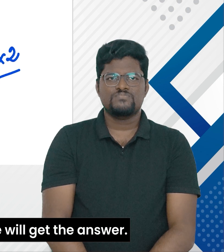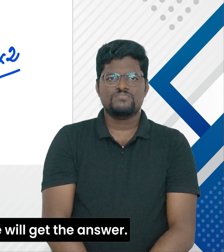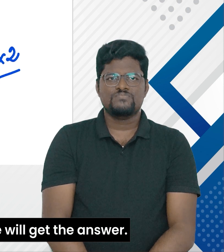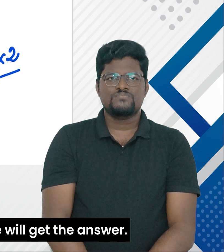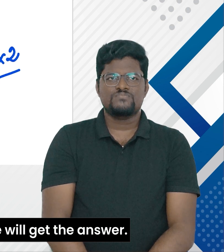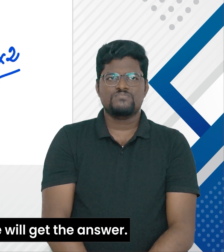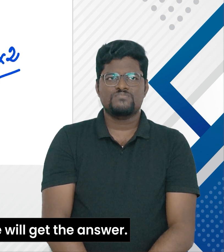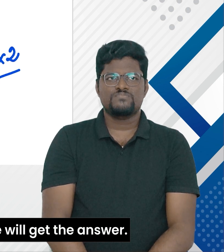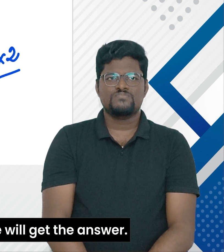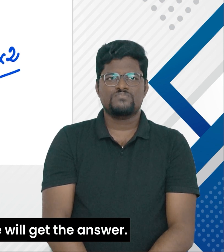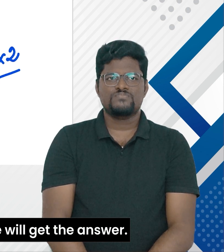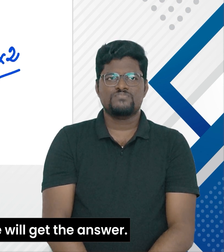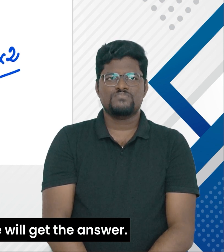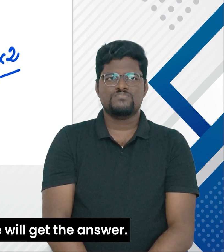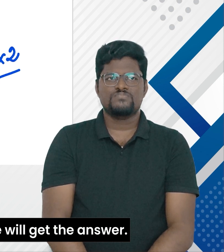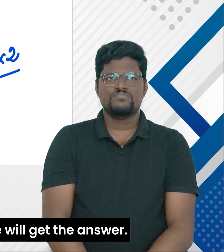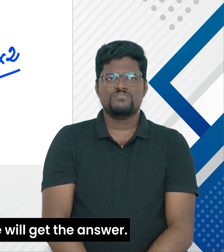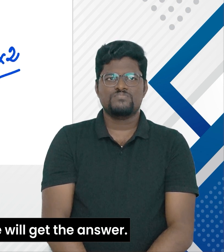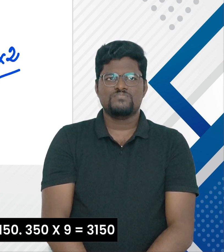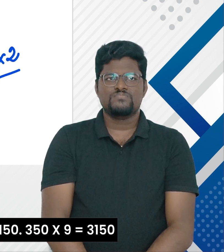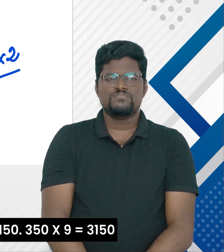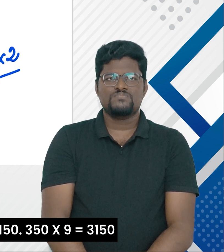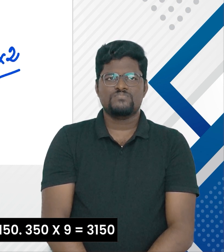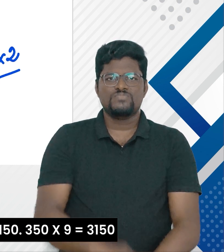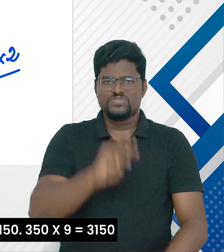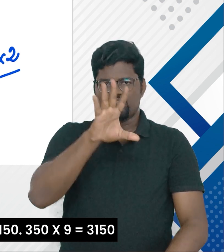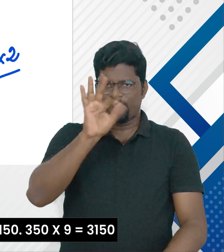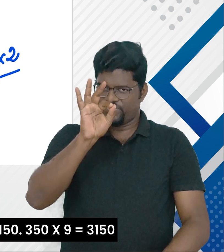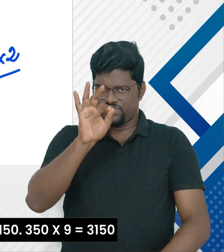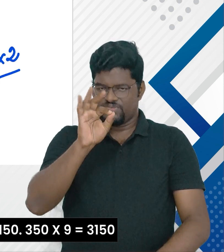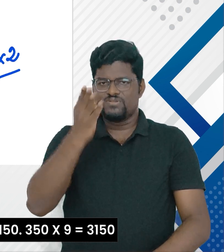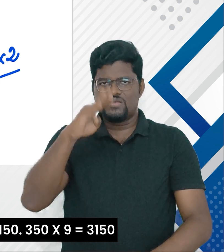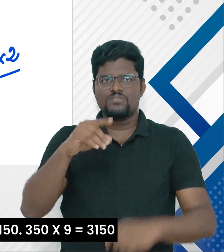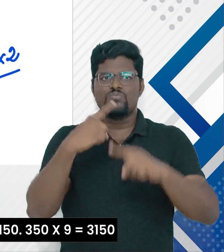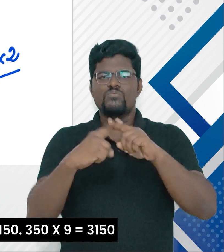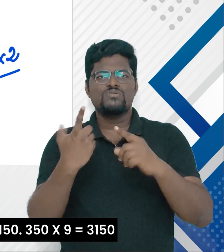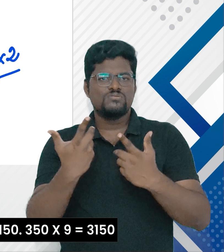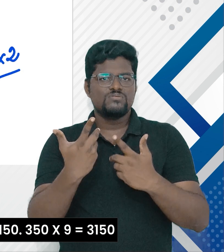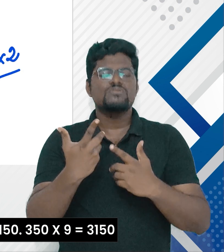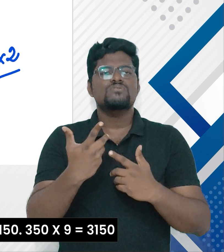should multiply means definitely we will get the answer. 350 into 9.